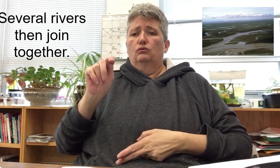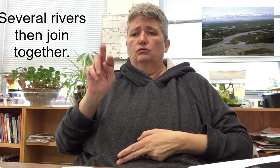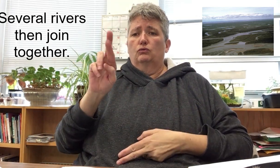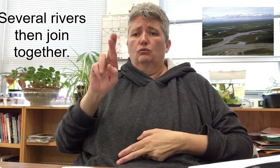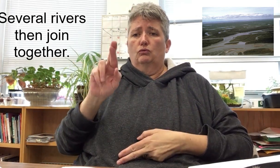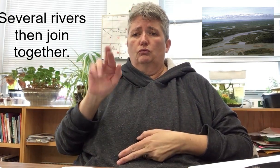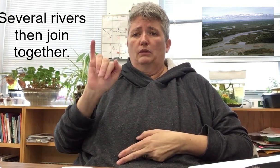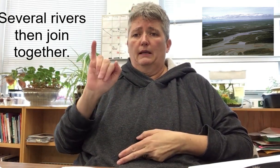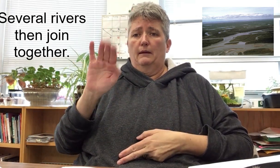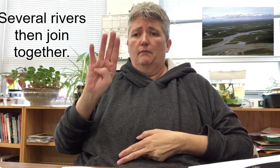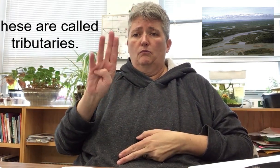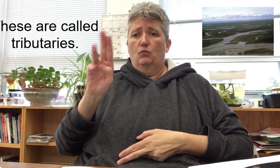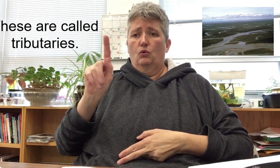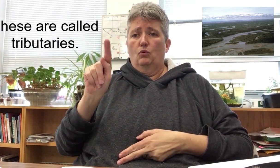tributaries.